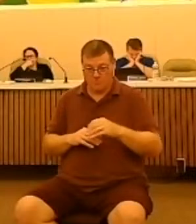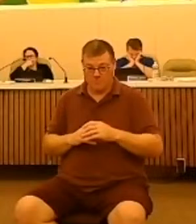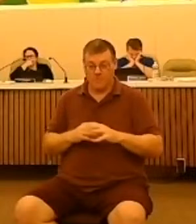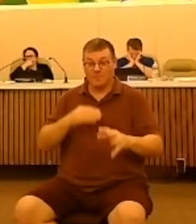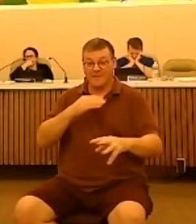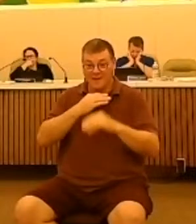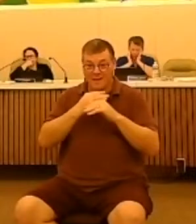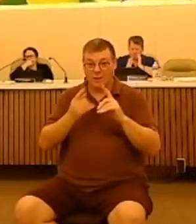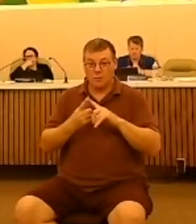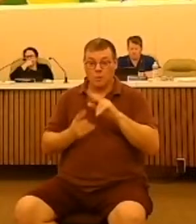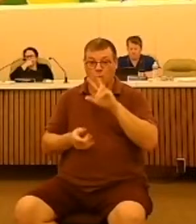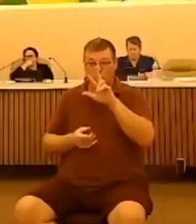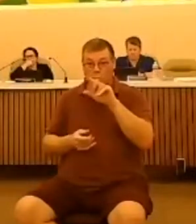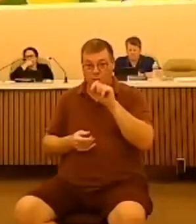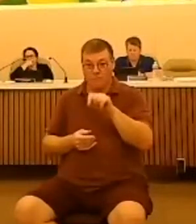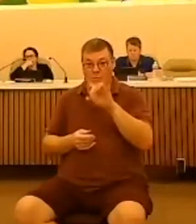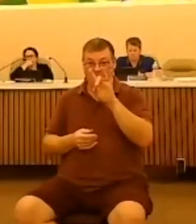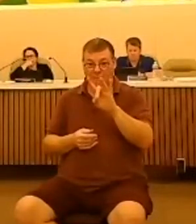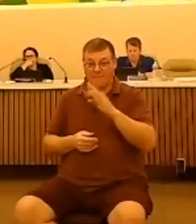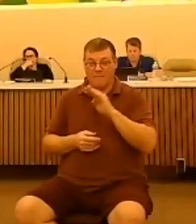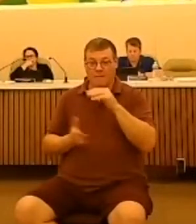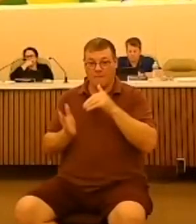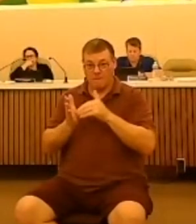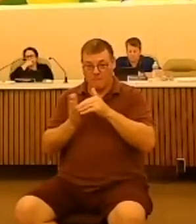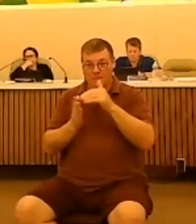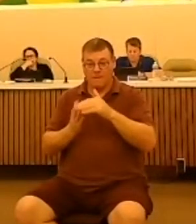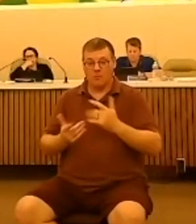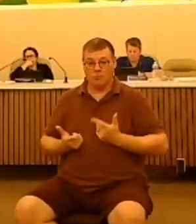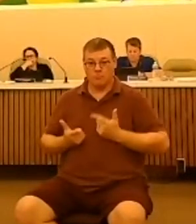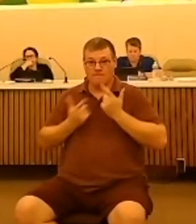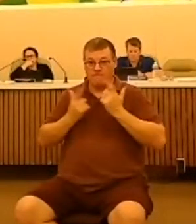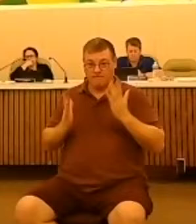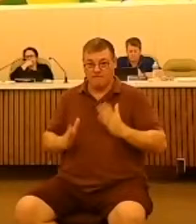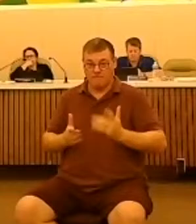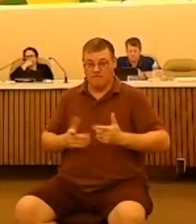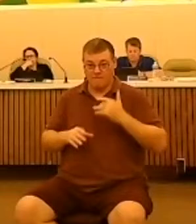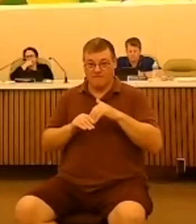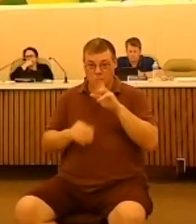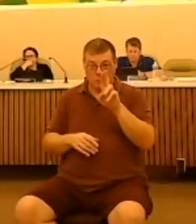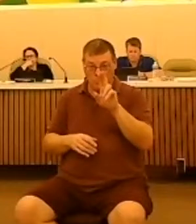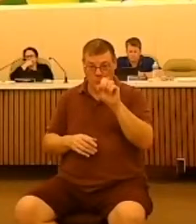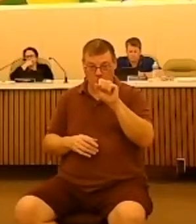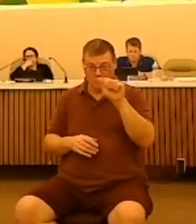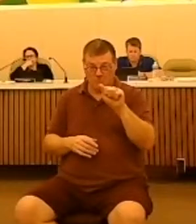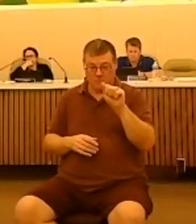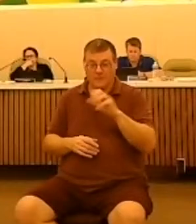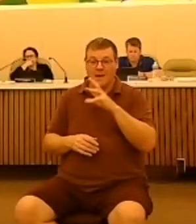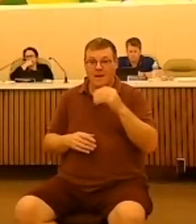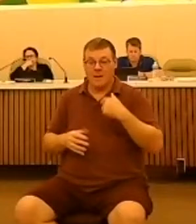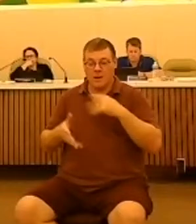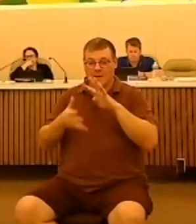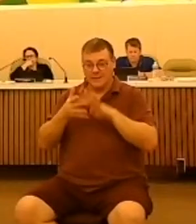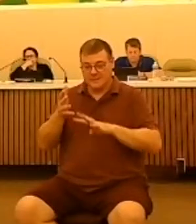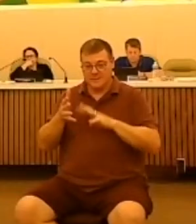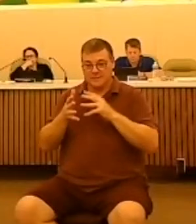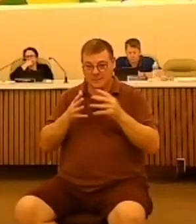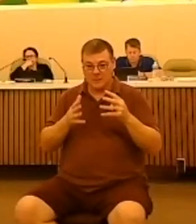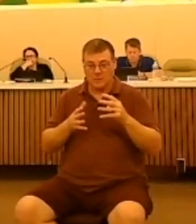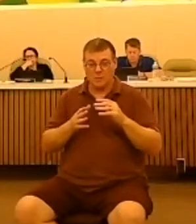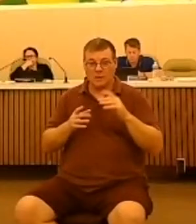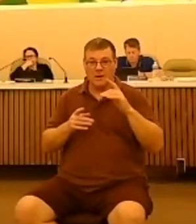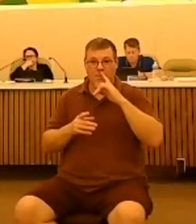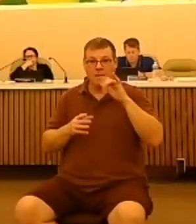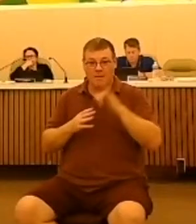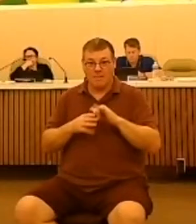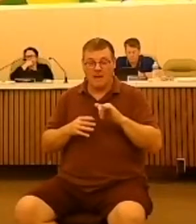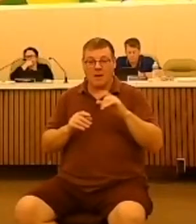adding to the over 3.8 million breast cancer survivors living in the United States. And whereas scheduled screenings have been